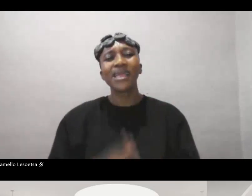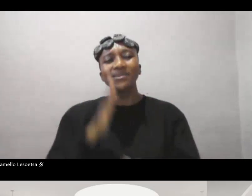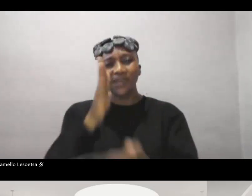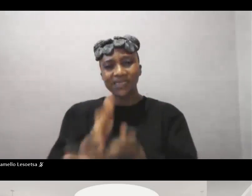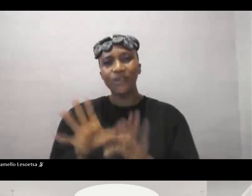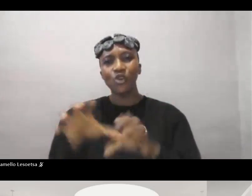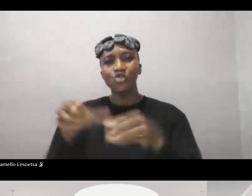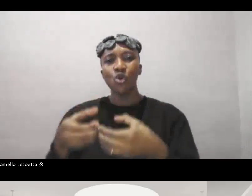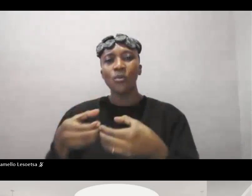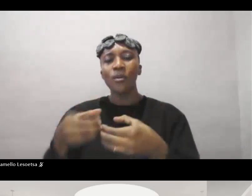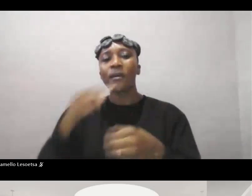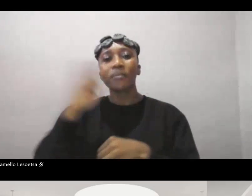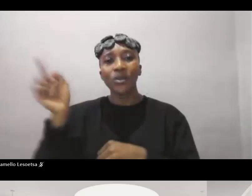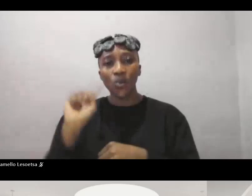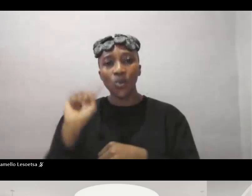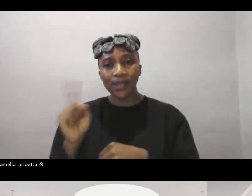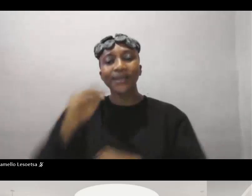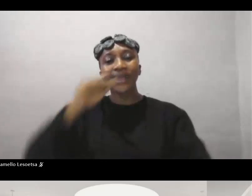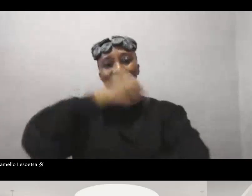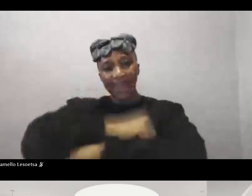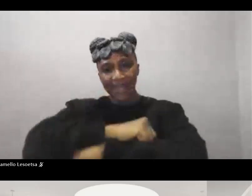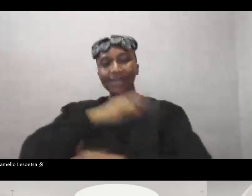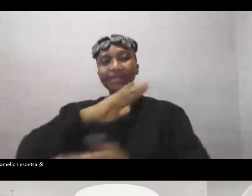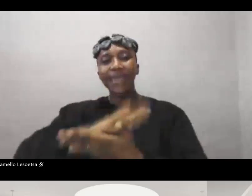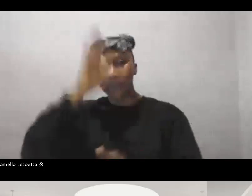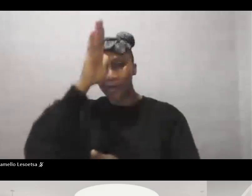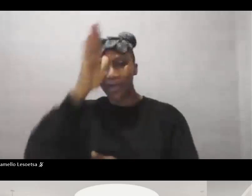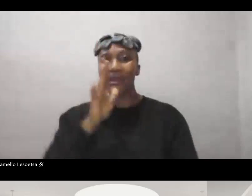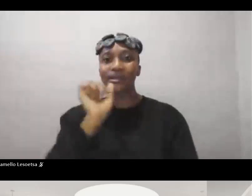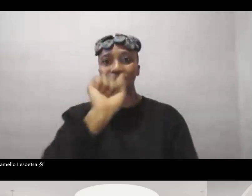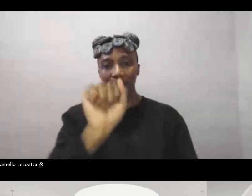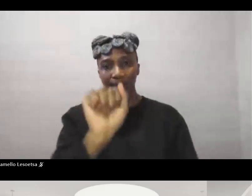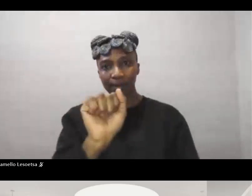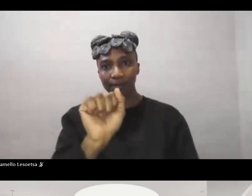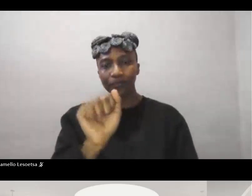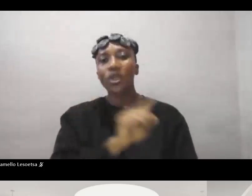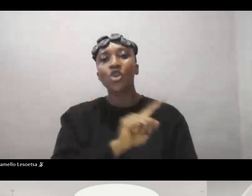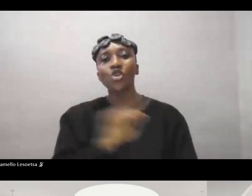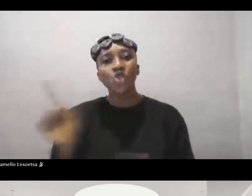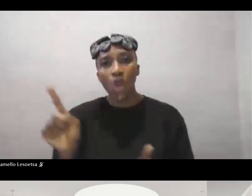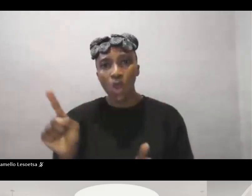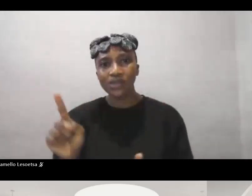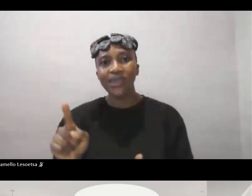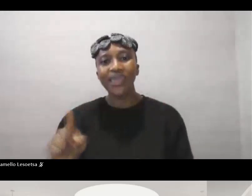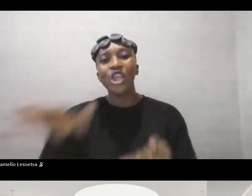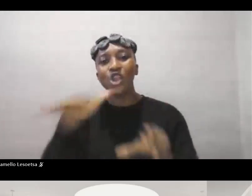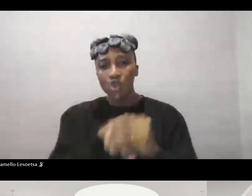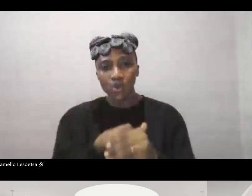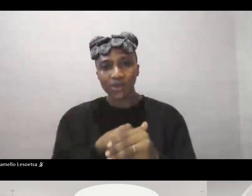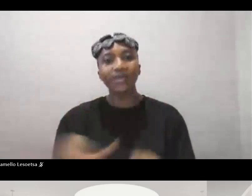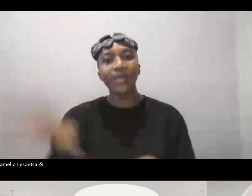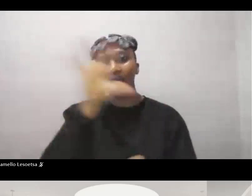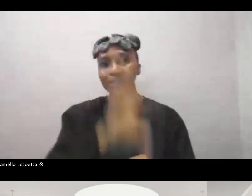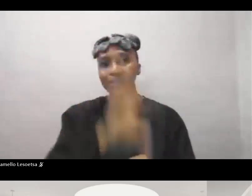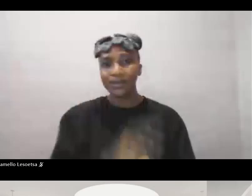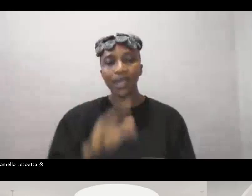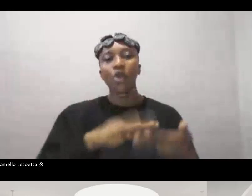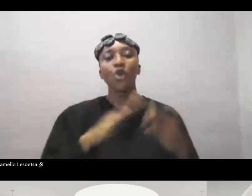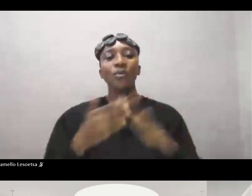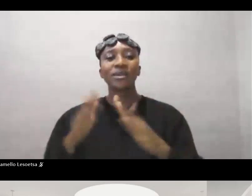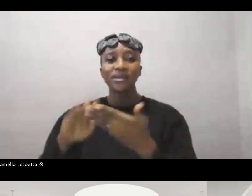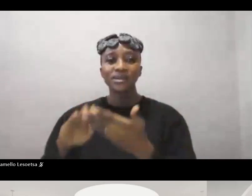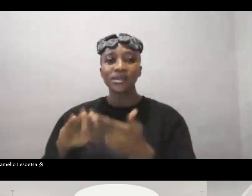which is learners and their parents, not including the entire community or the